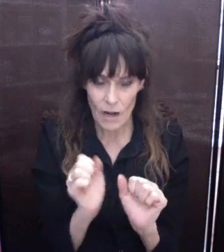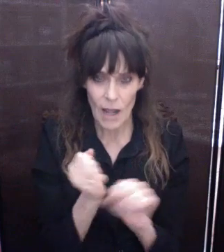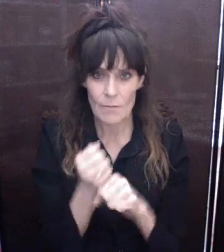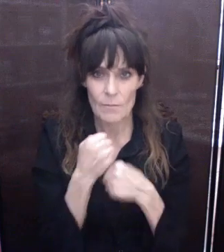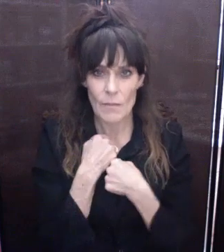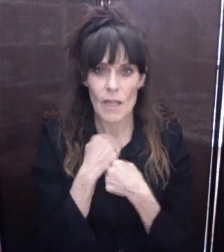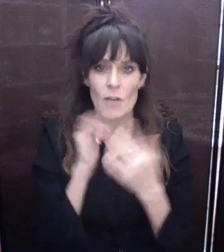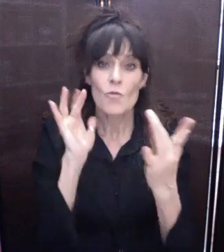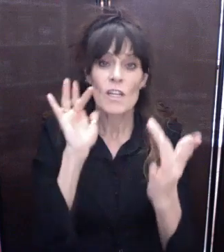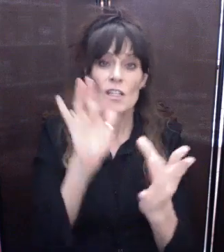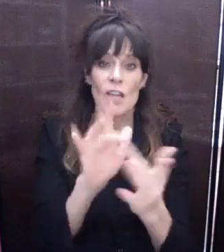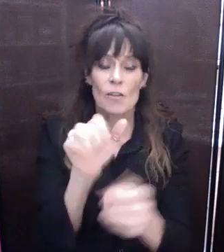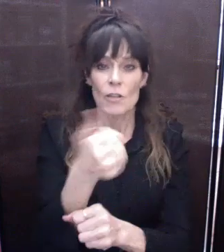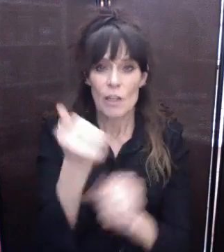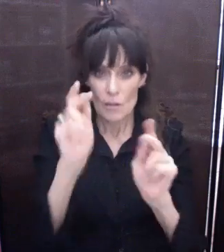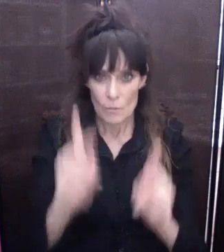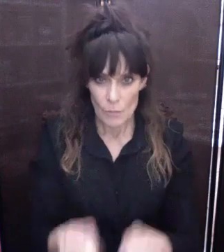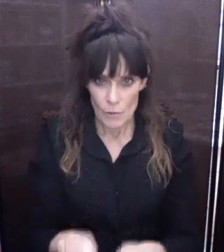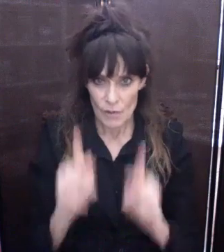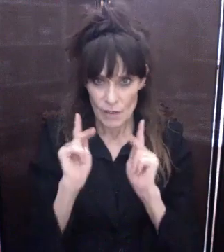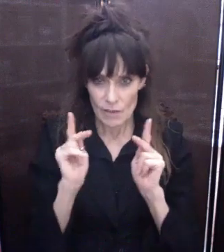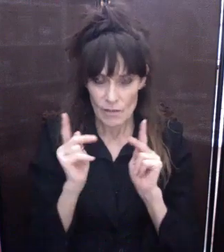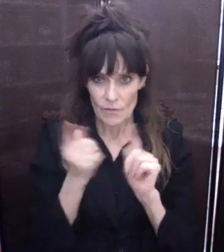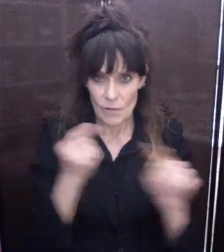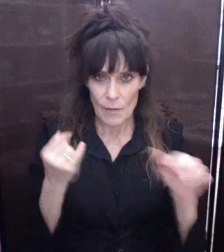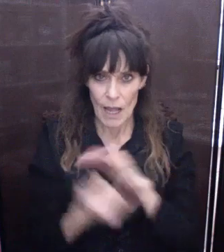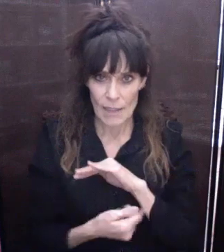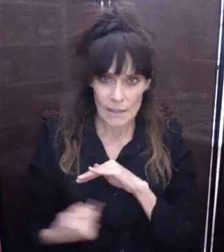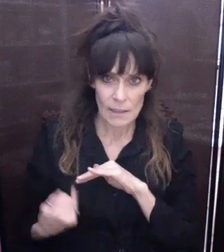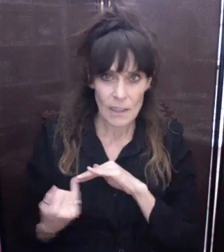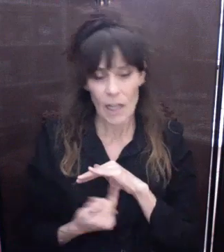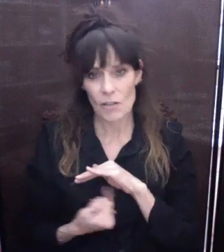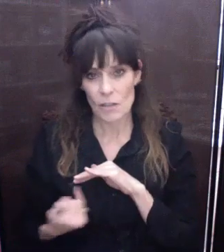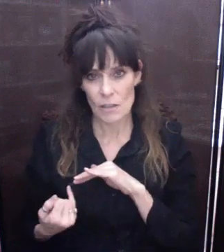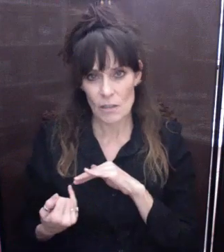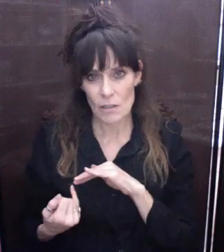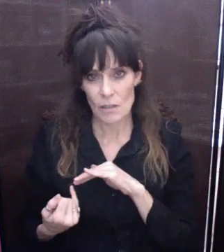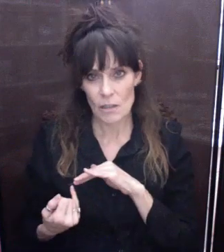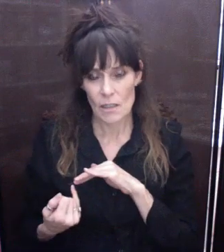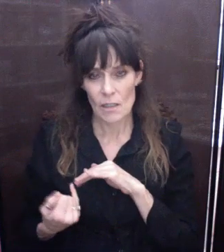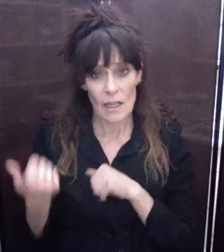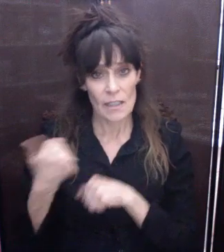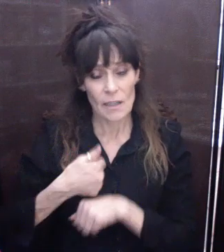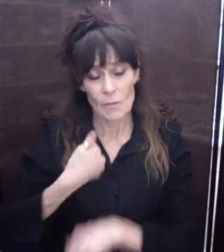to another human being from that state of isolation that I had brought myself to.